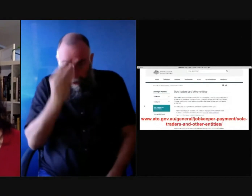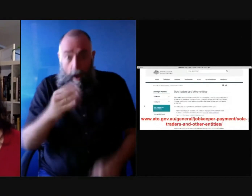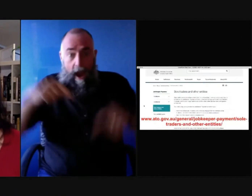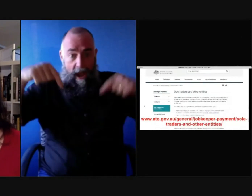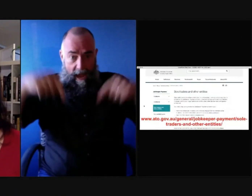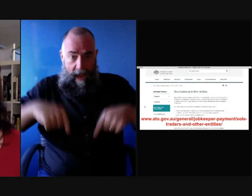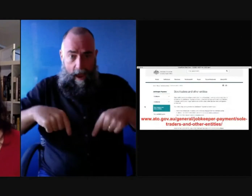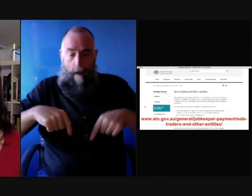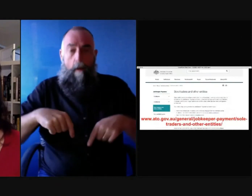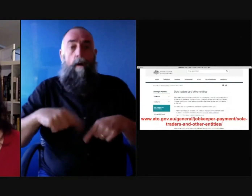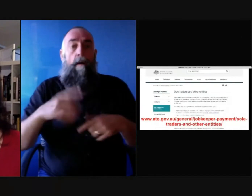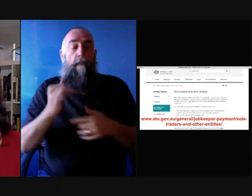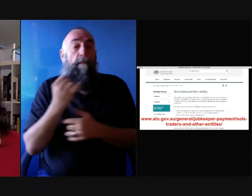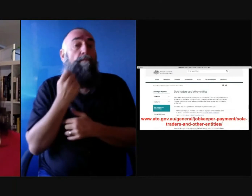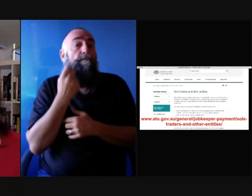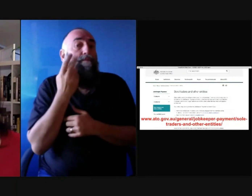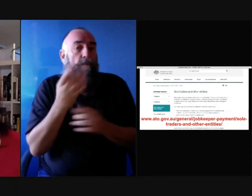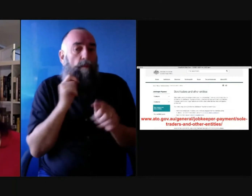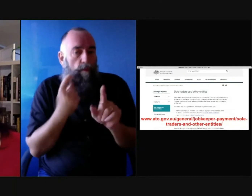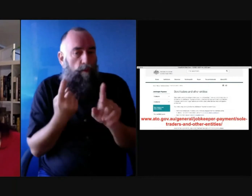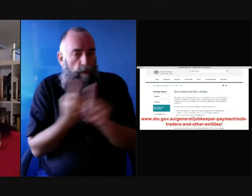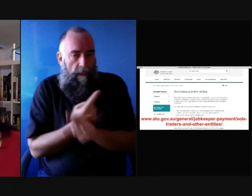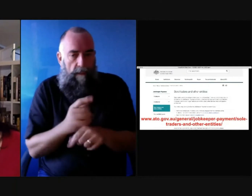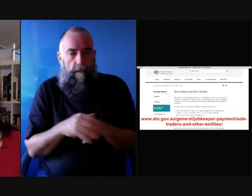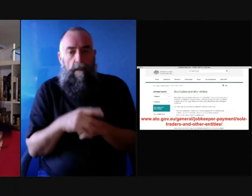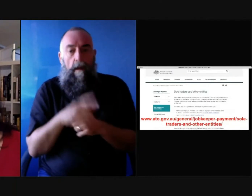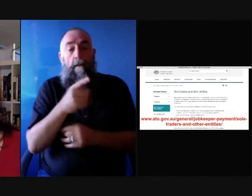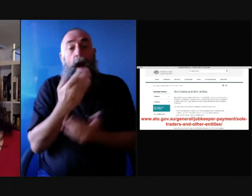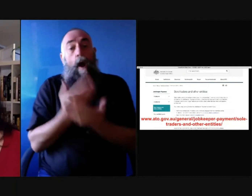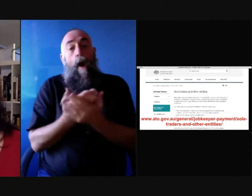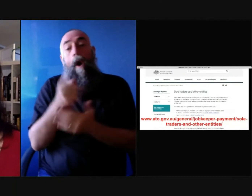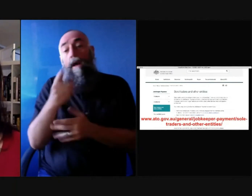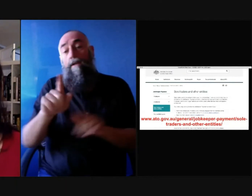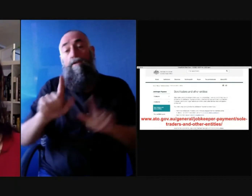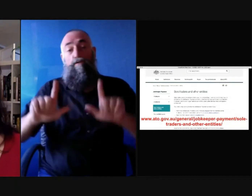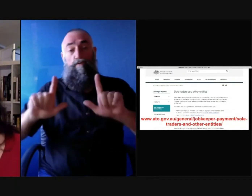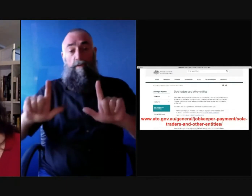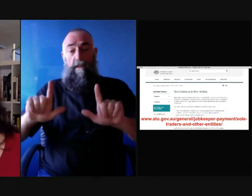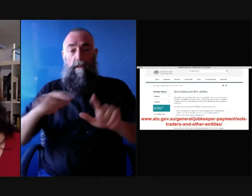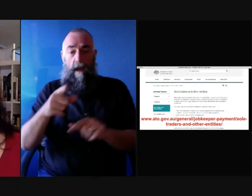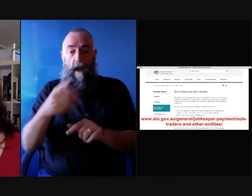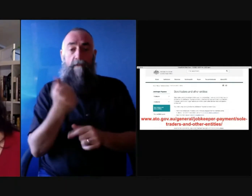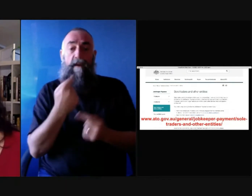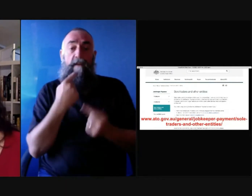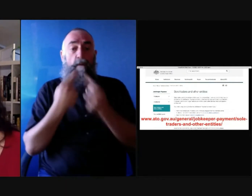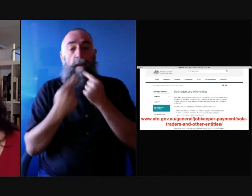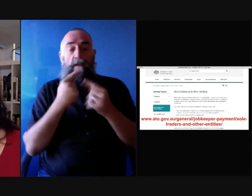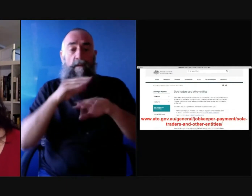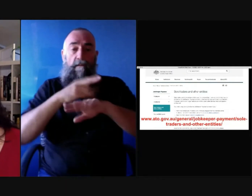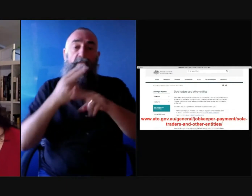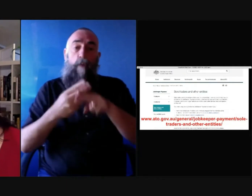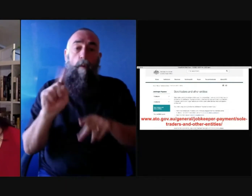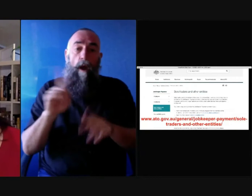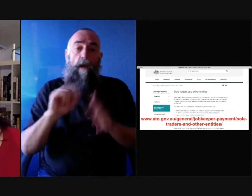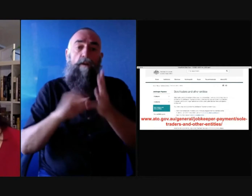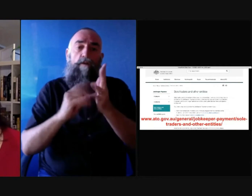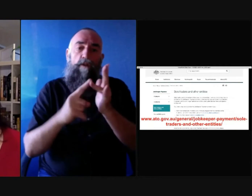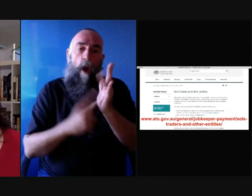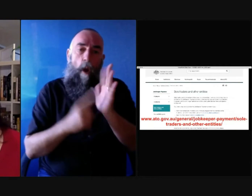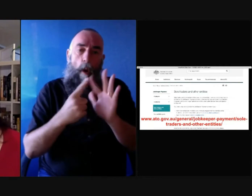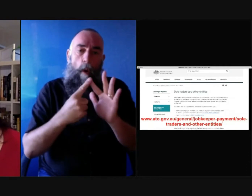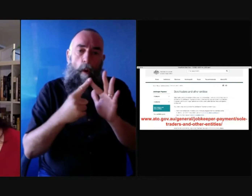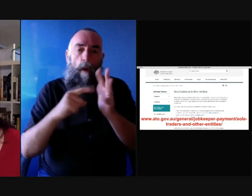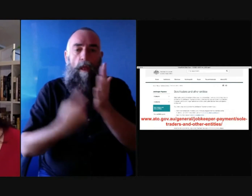On the screen now, I've also given you the slide for the sole traders and other entities. So if you are a